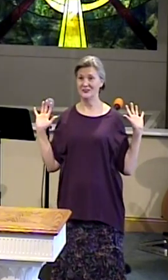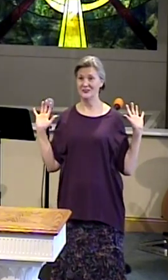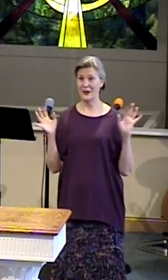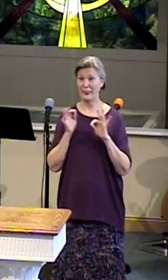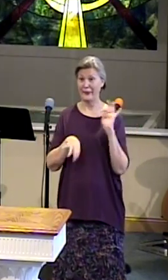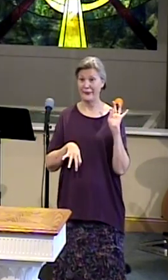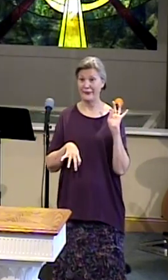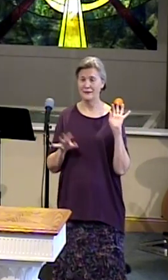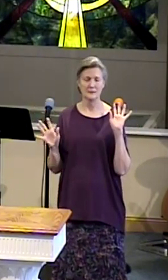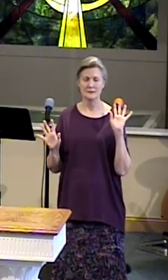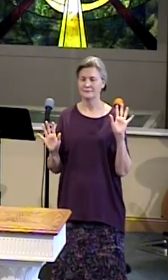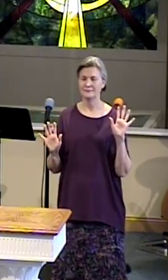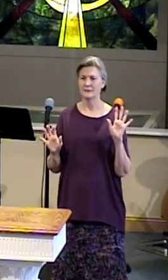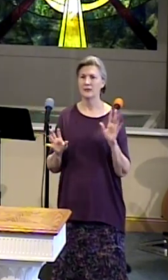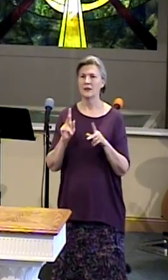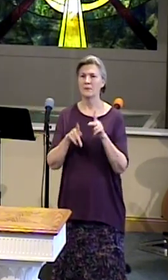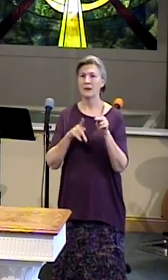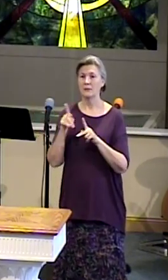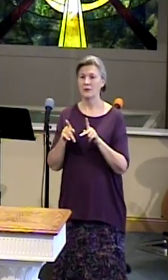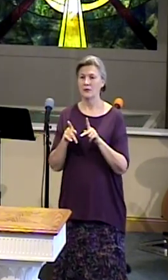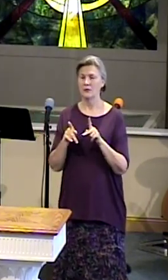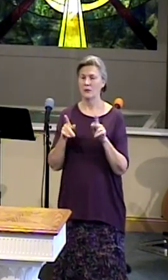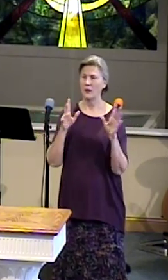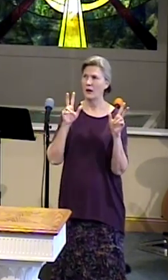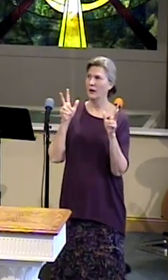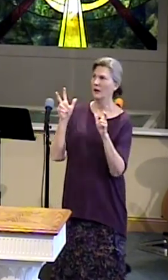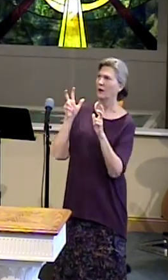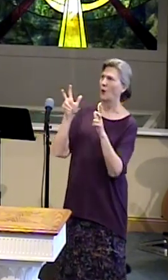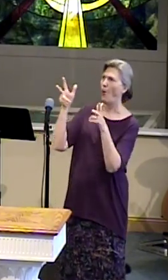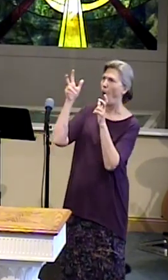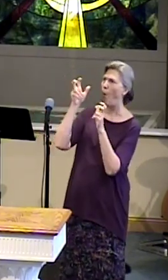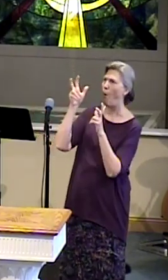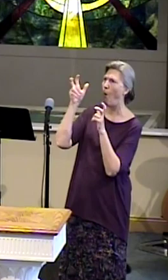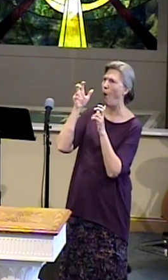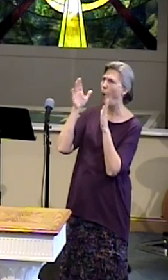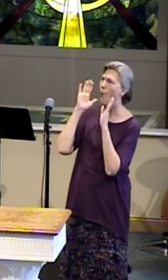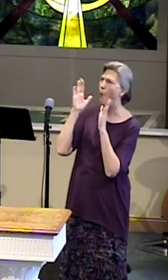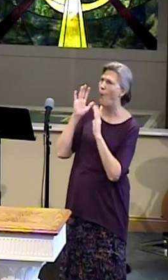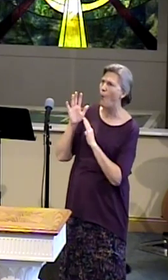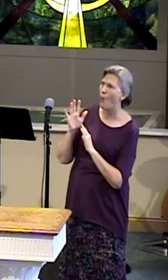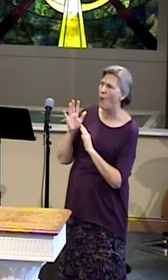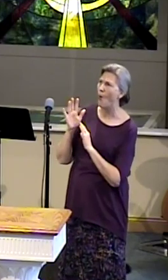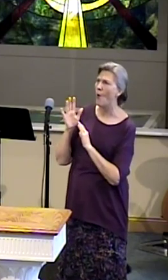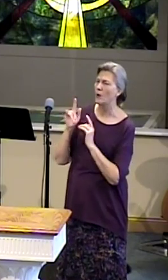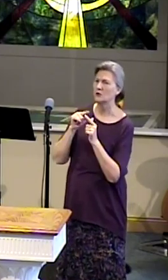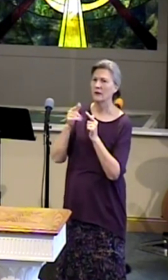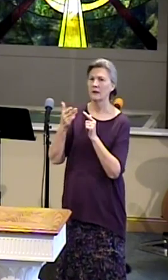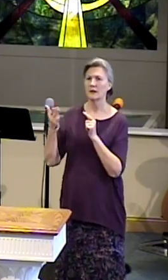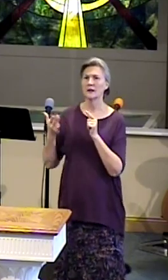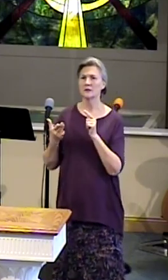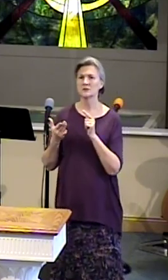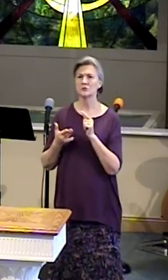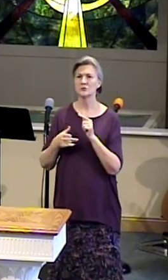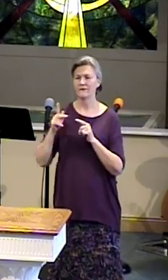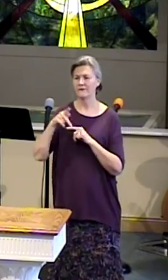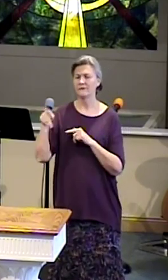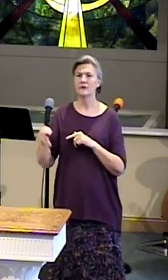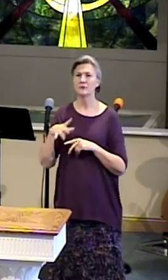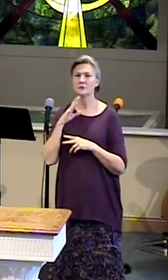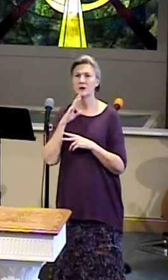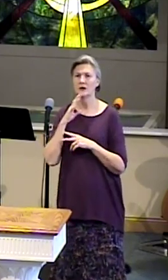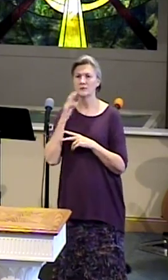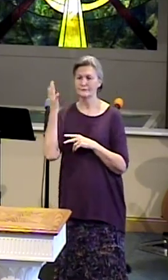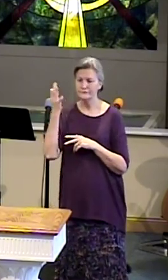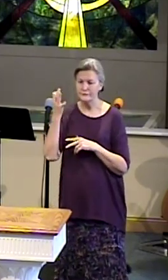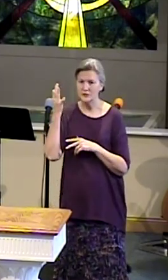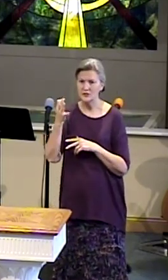And the people with one accord gave heed. They paid attention unto those things which Philip spake,